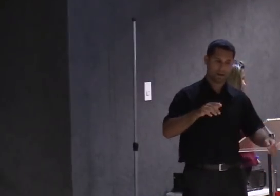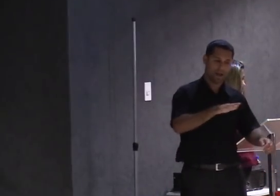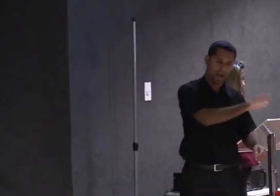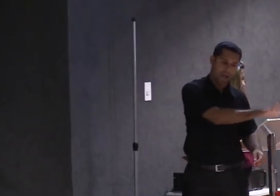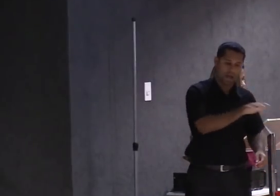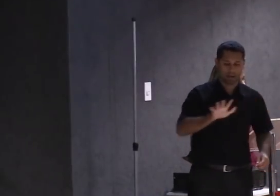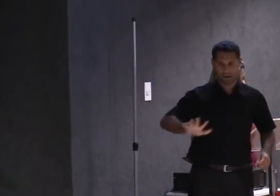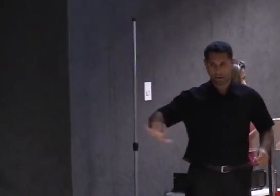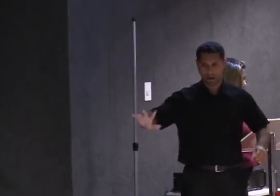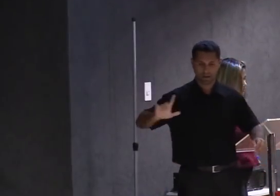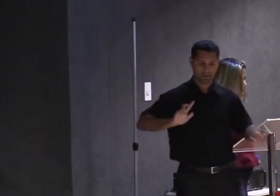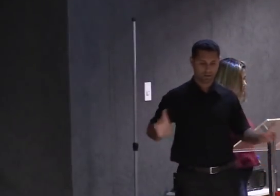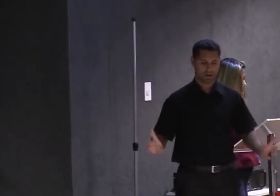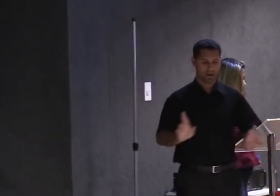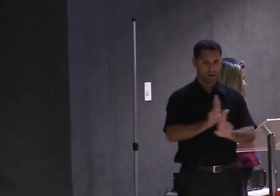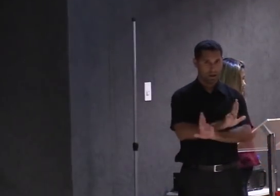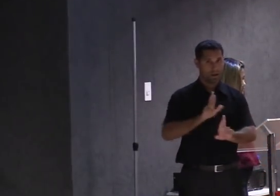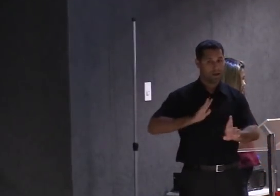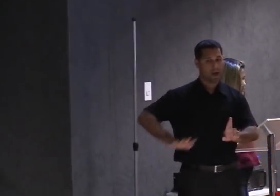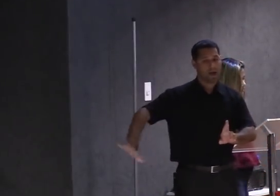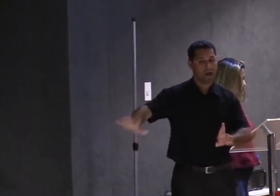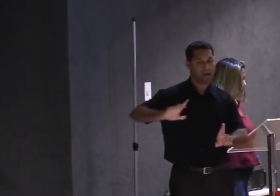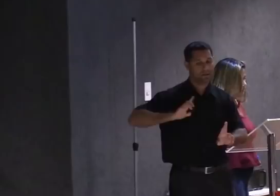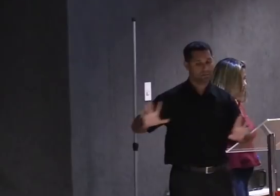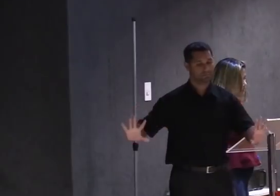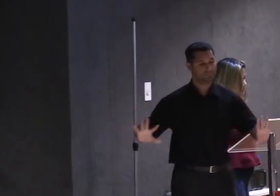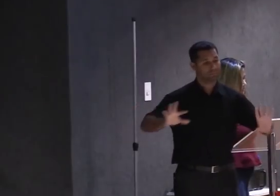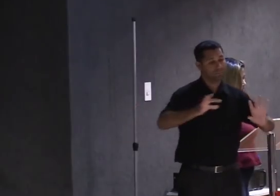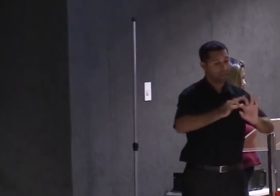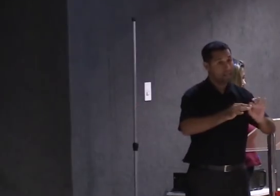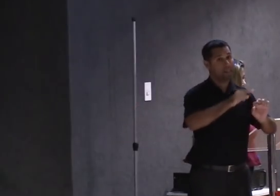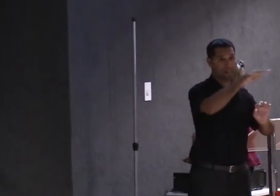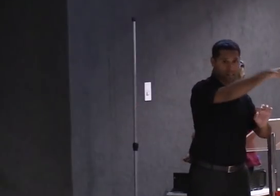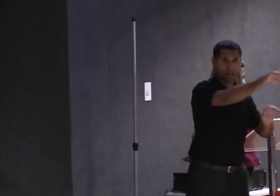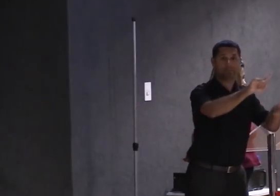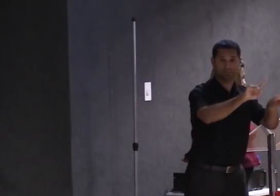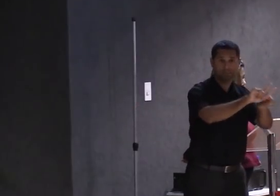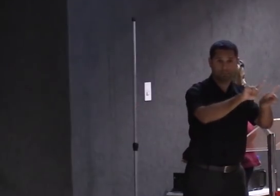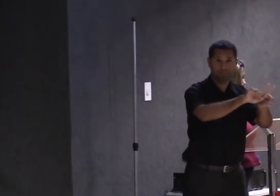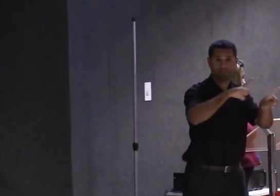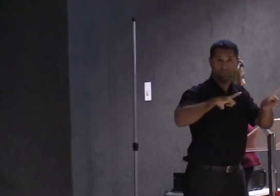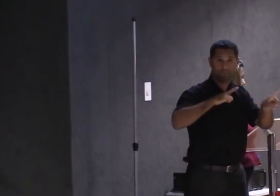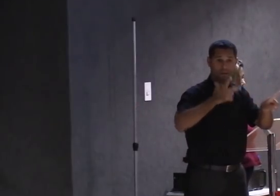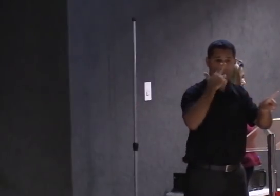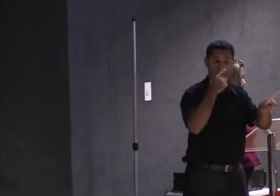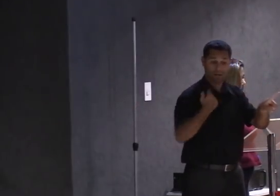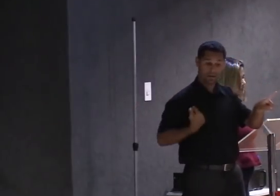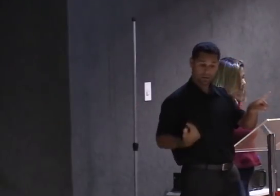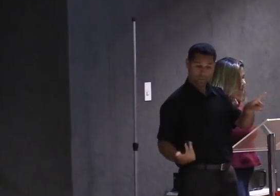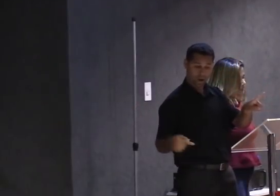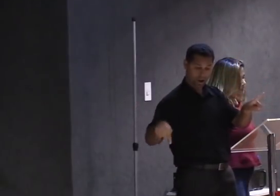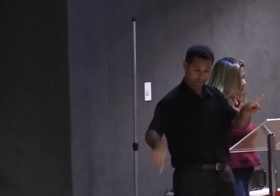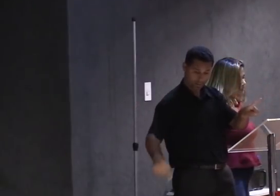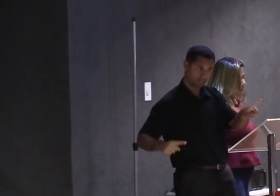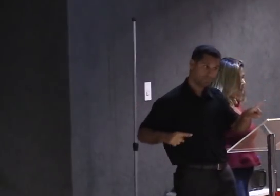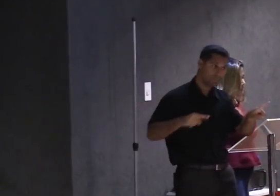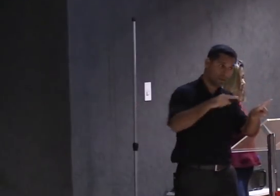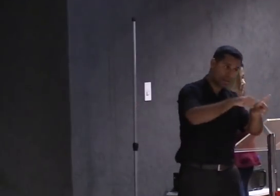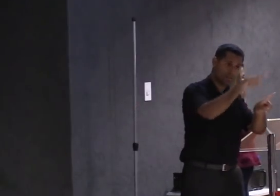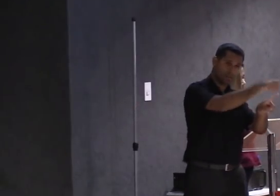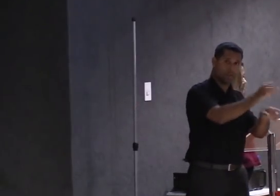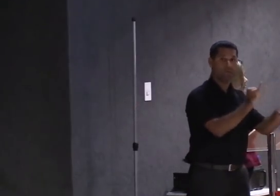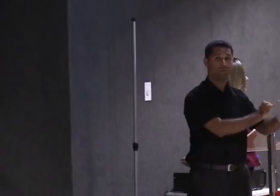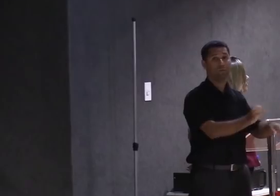com o ensino daqui e as mesmas áreas interagem lá. Elas são as mesmas áreas daqui e lá na instituição